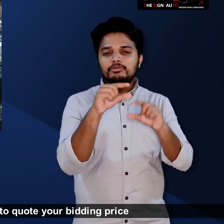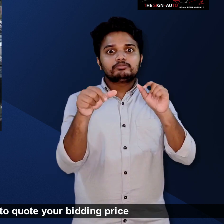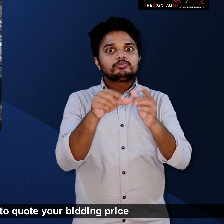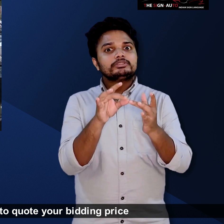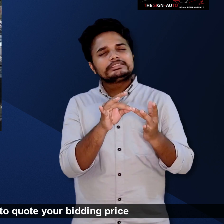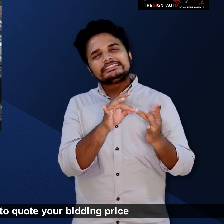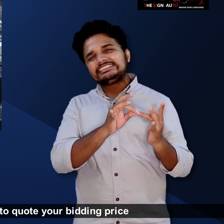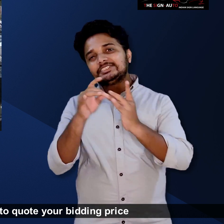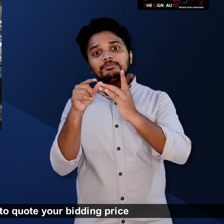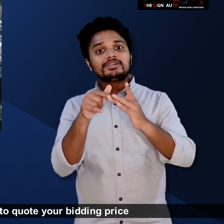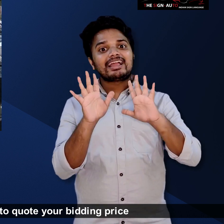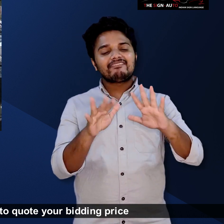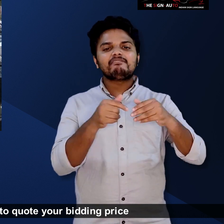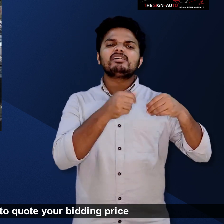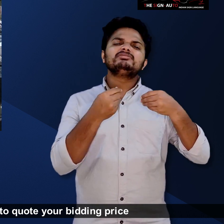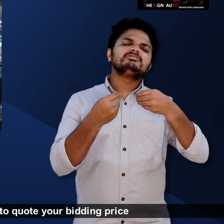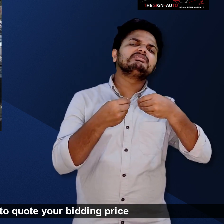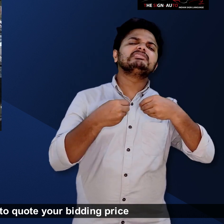it is auctioned and you have to quote your bidding price